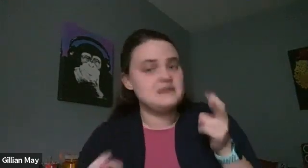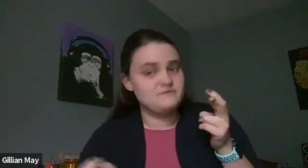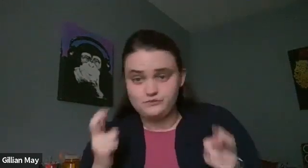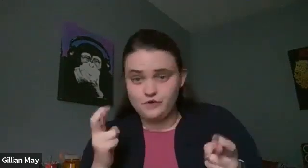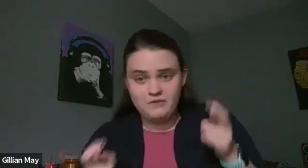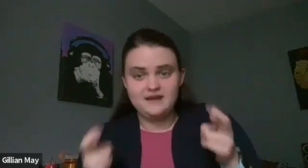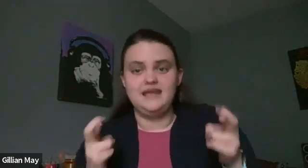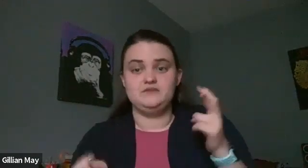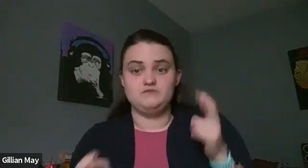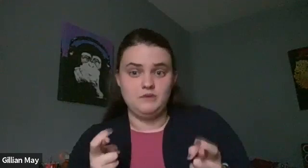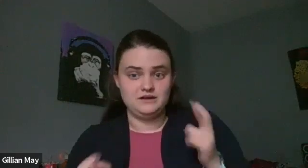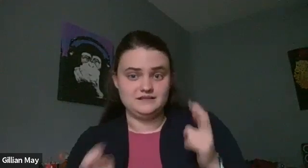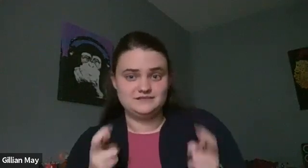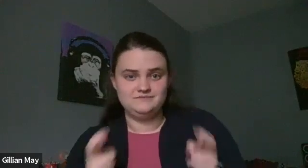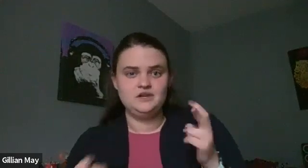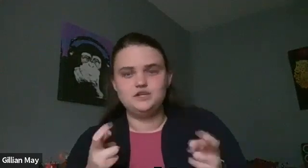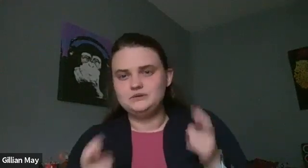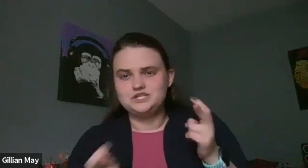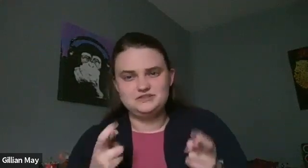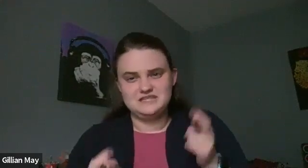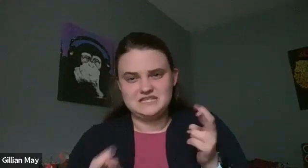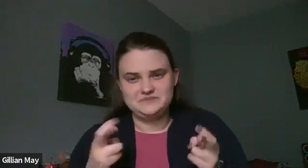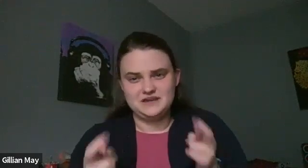for robot and robotics. You would just use the same sign.